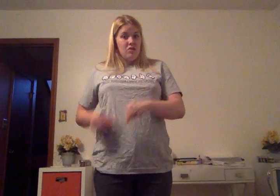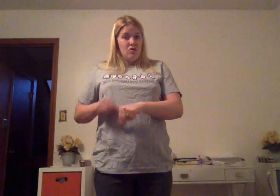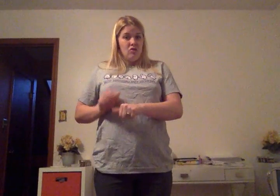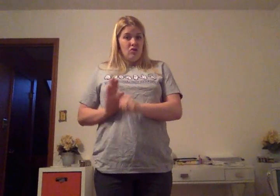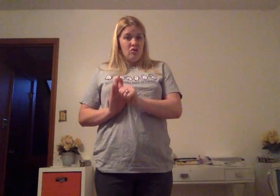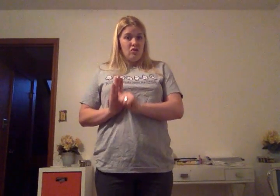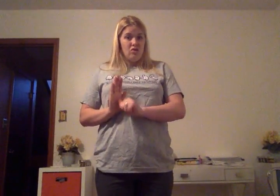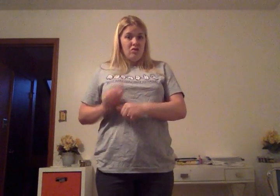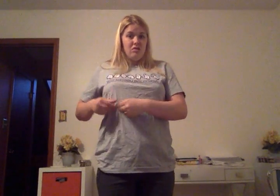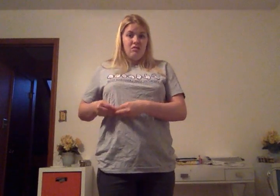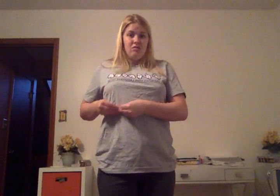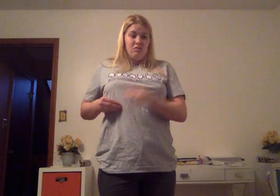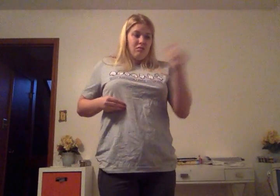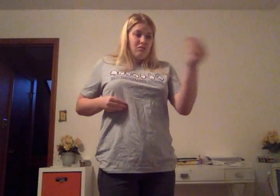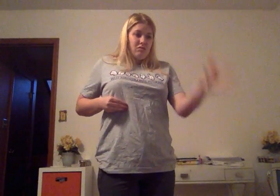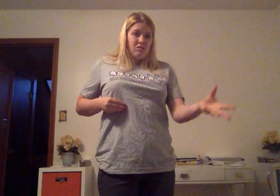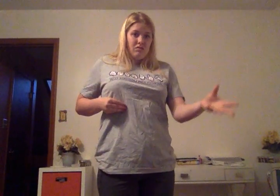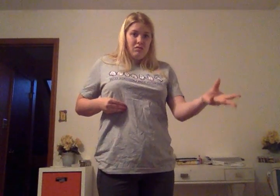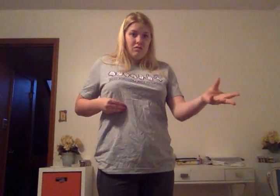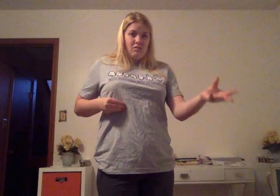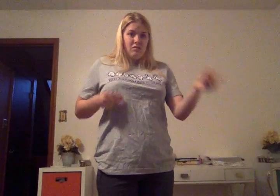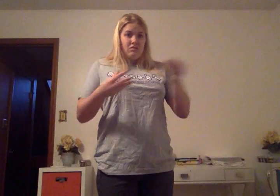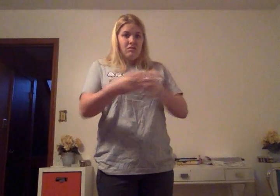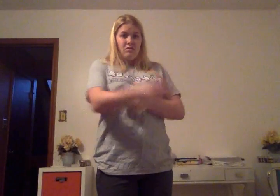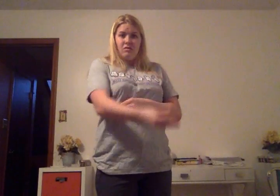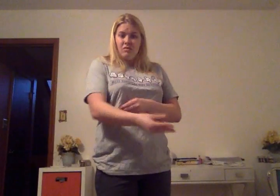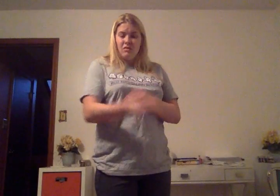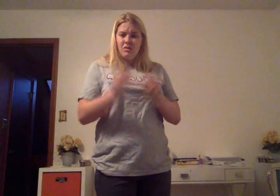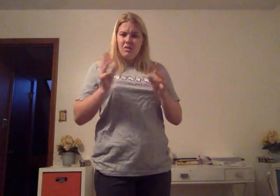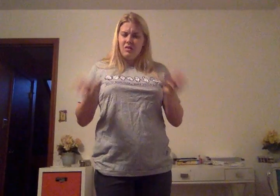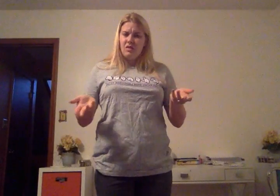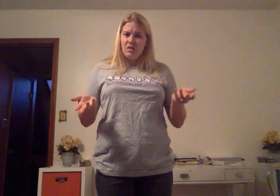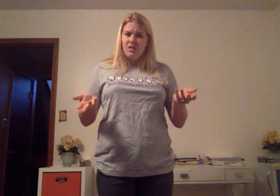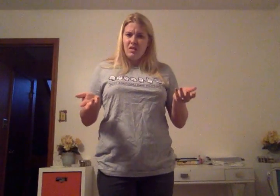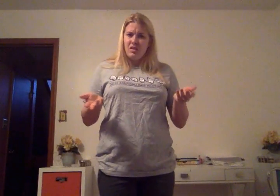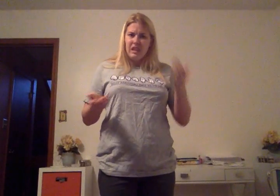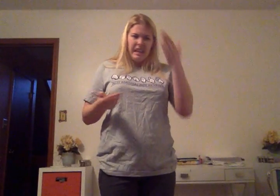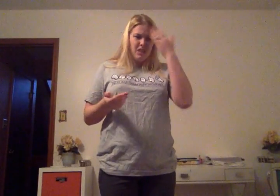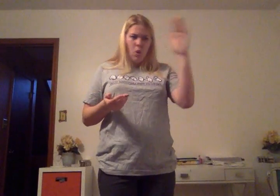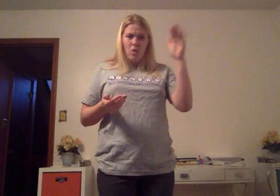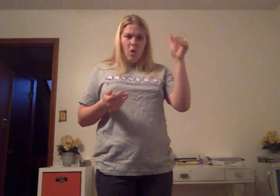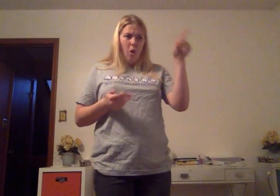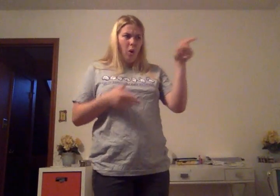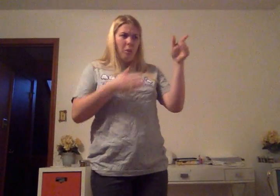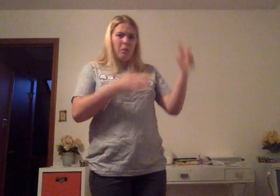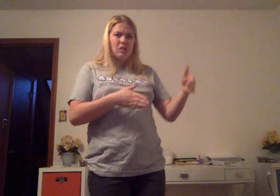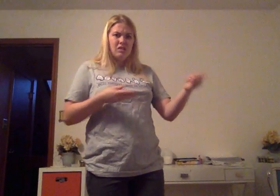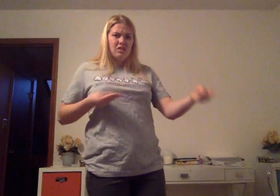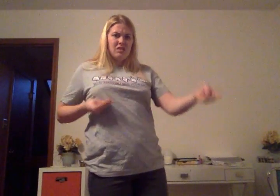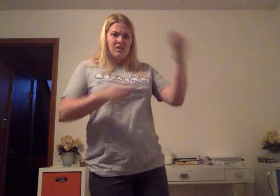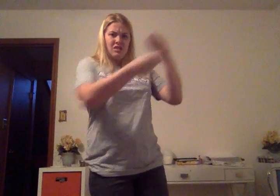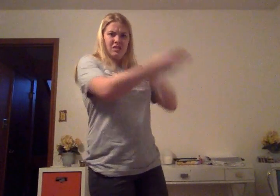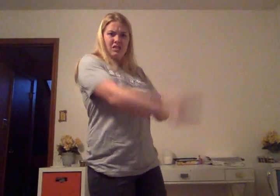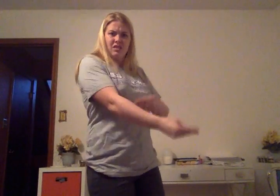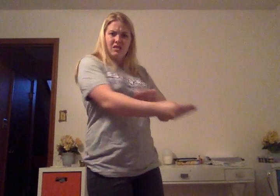stranger giving somebody else a kidney is even amplified, because there are people who are so good that they